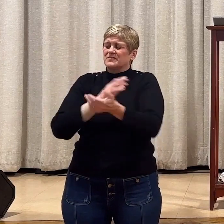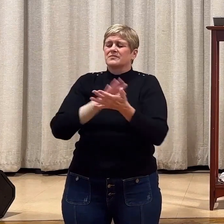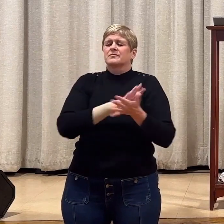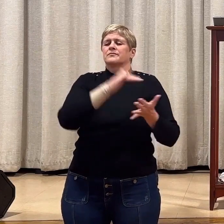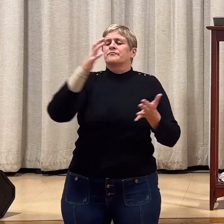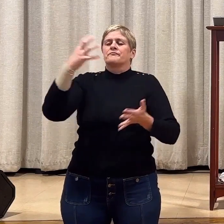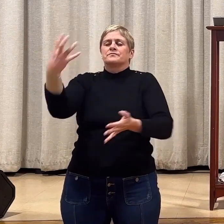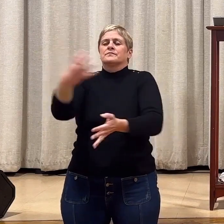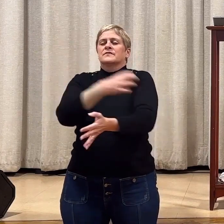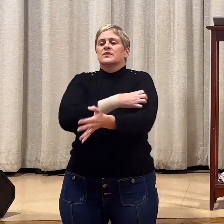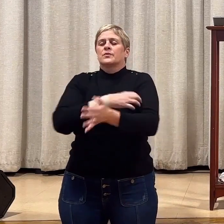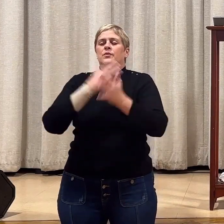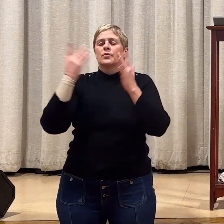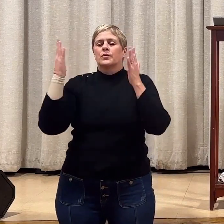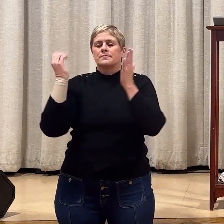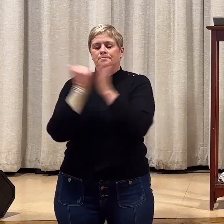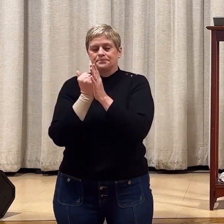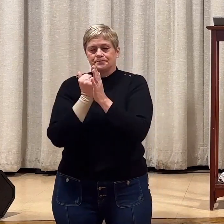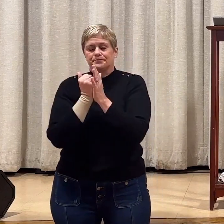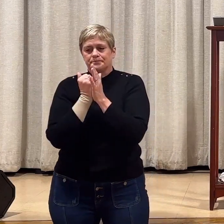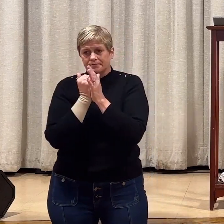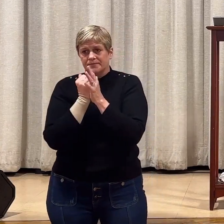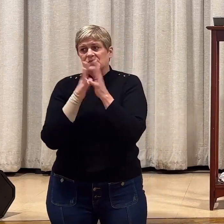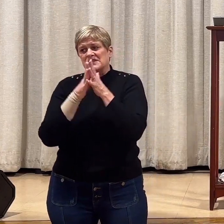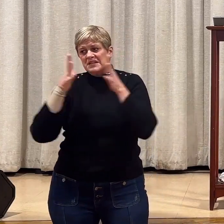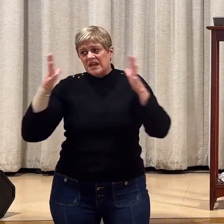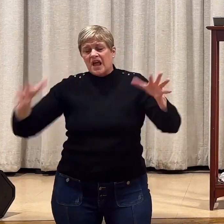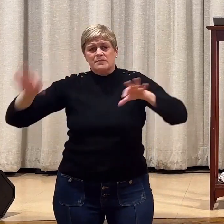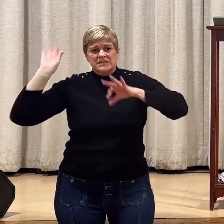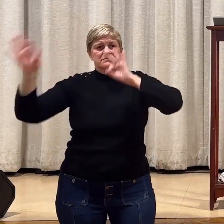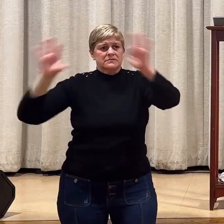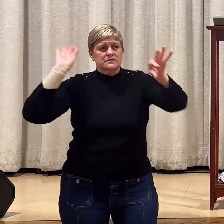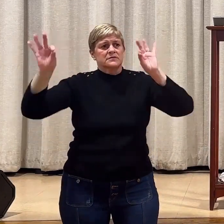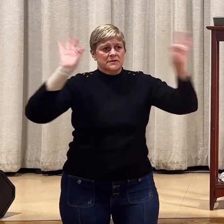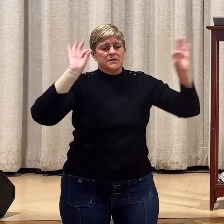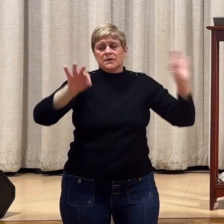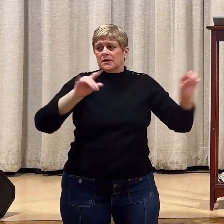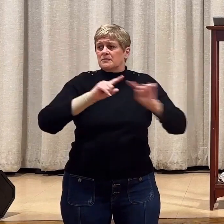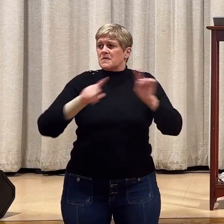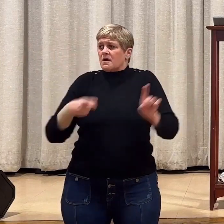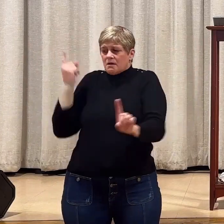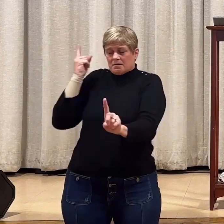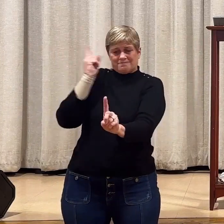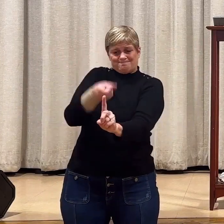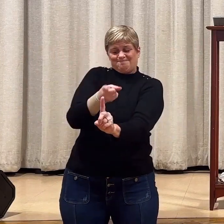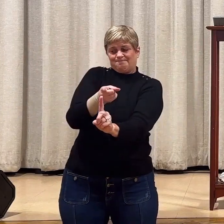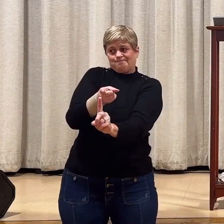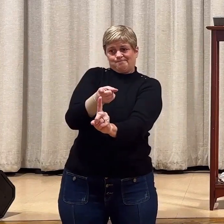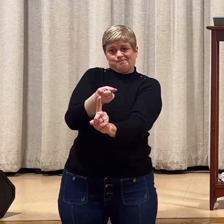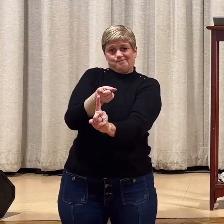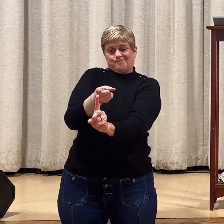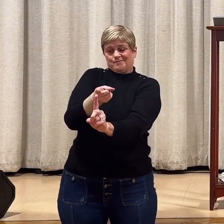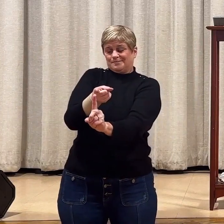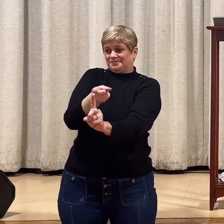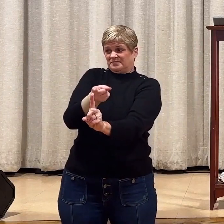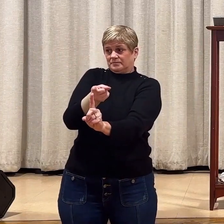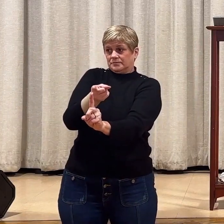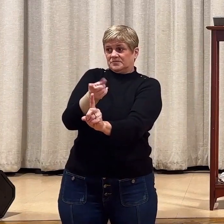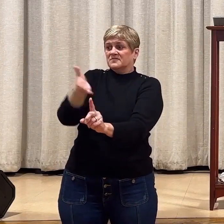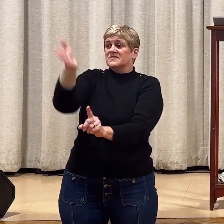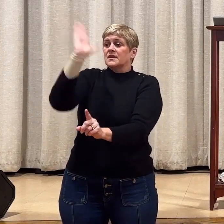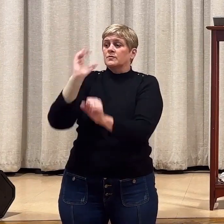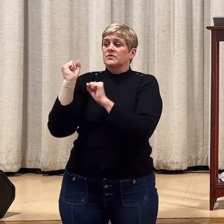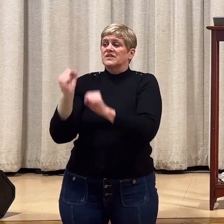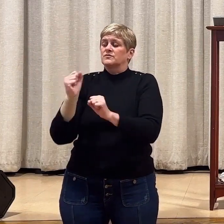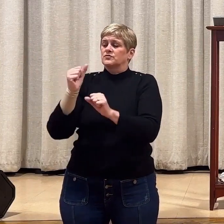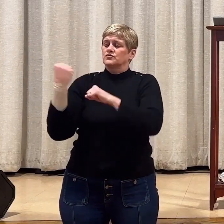glorious power. Amen. That was a lot there. But what he's simply saying is God gives you strength